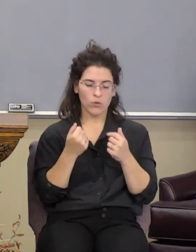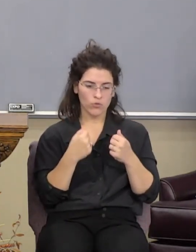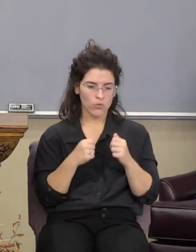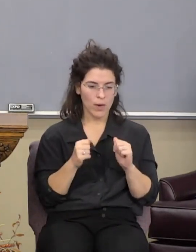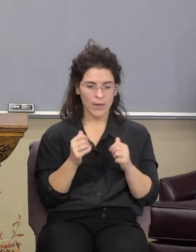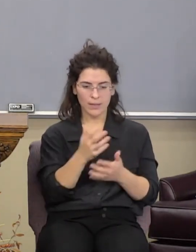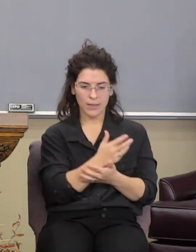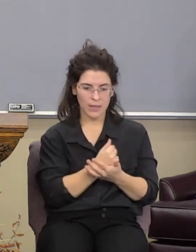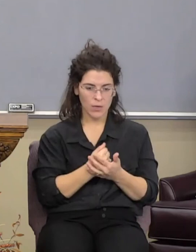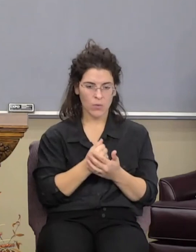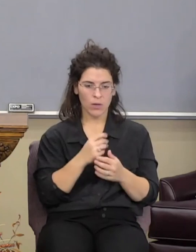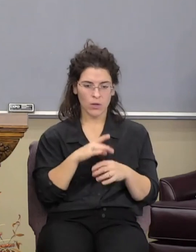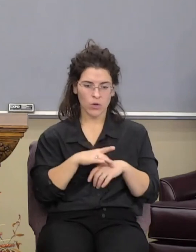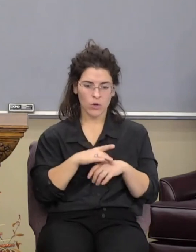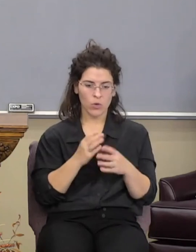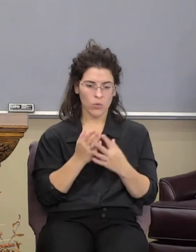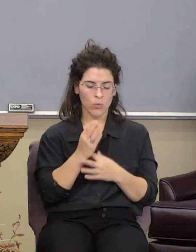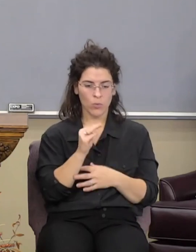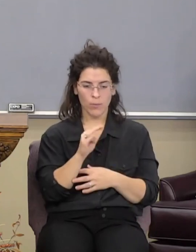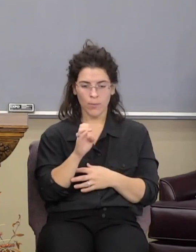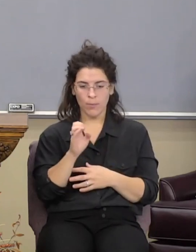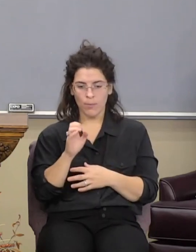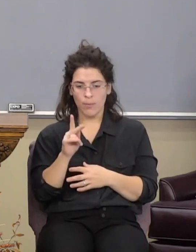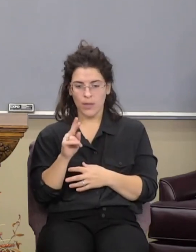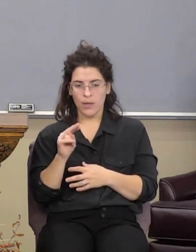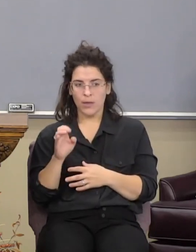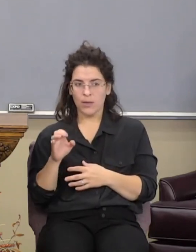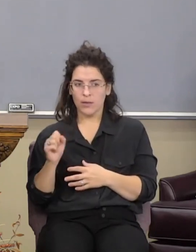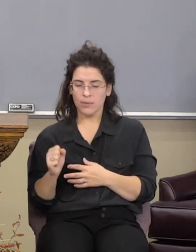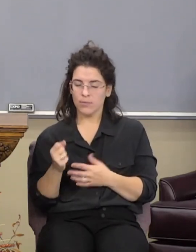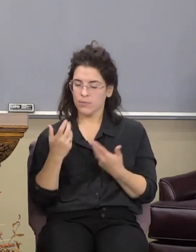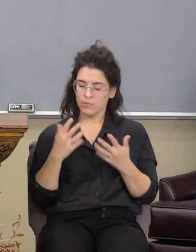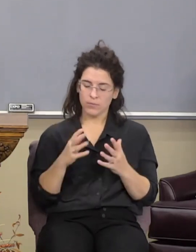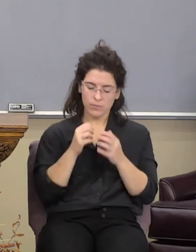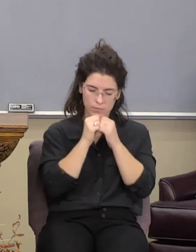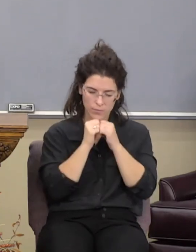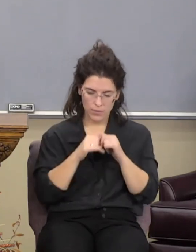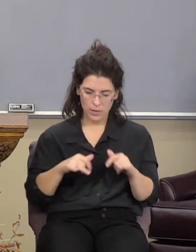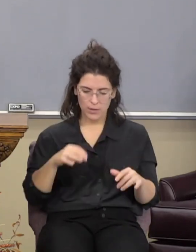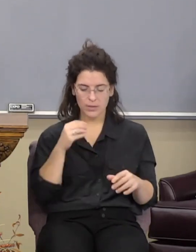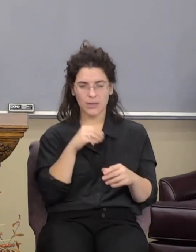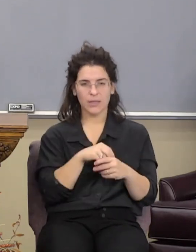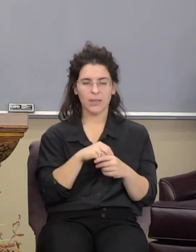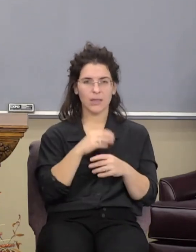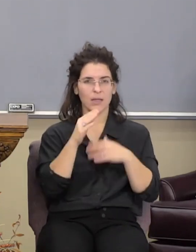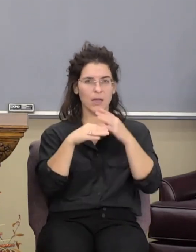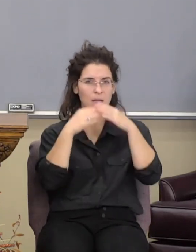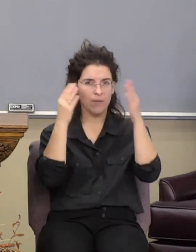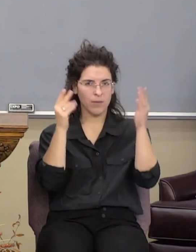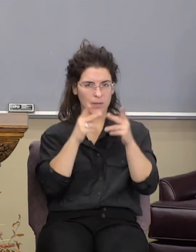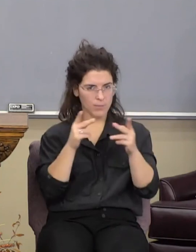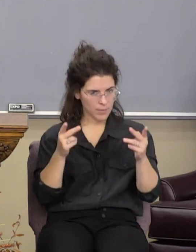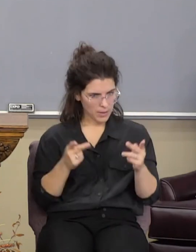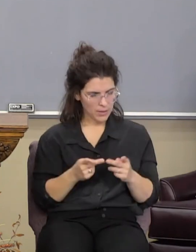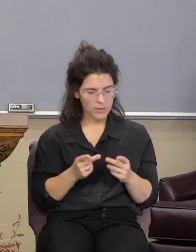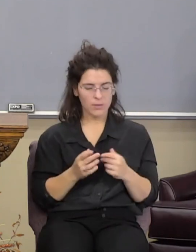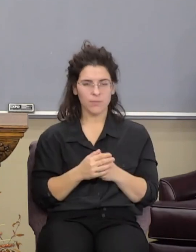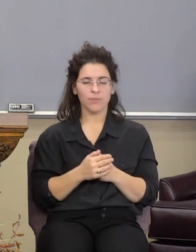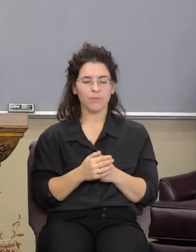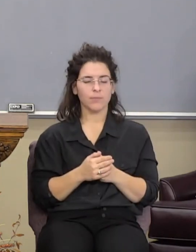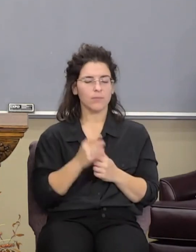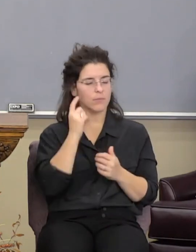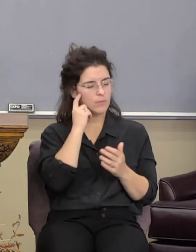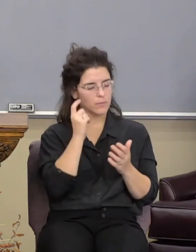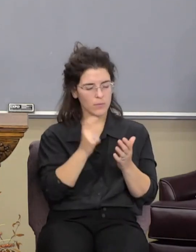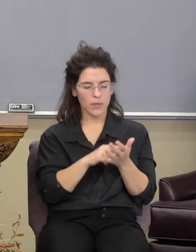to inherit the earth via meekness. No, we're already blessed in the heavenly places. Notice